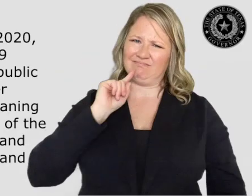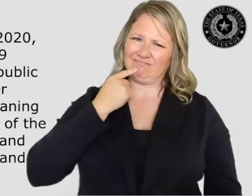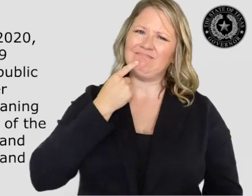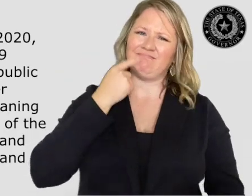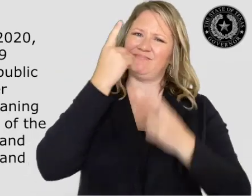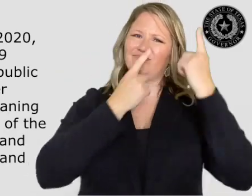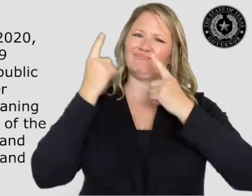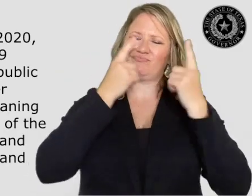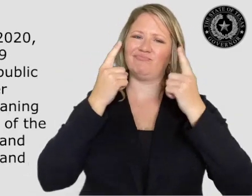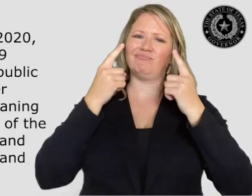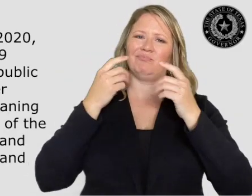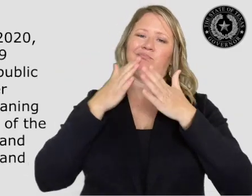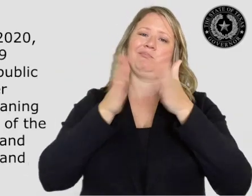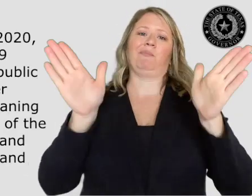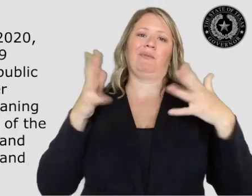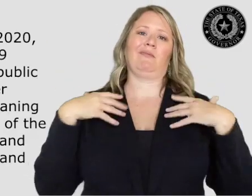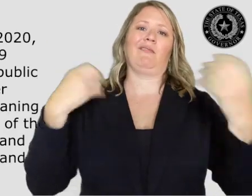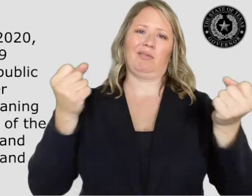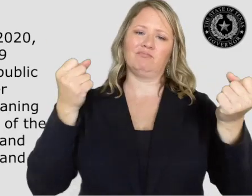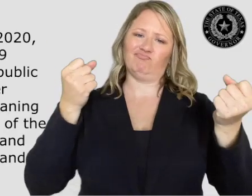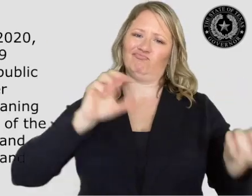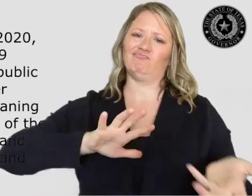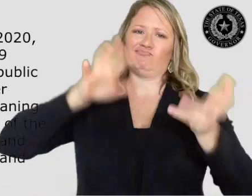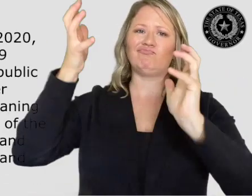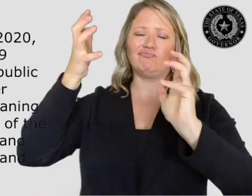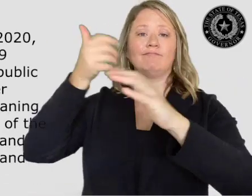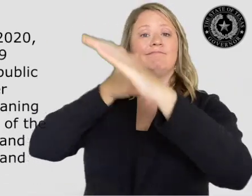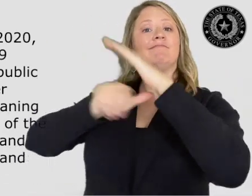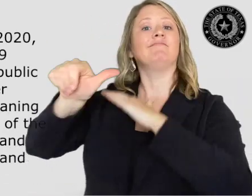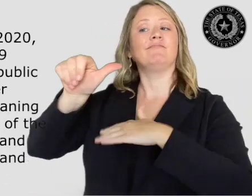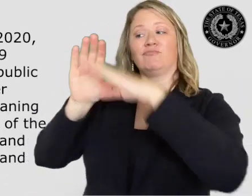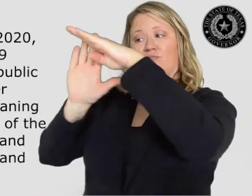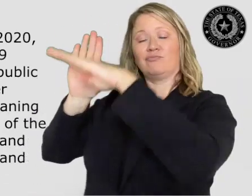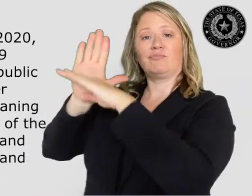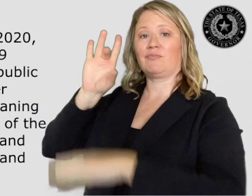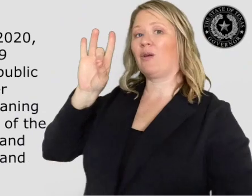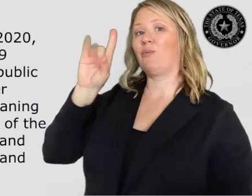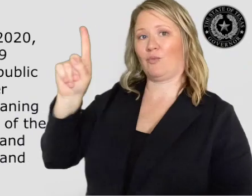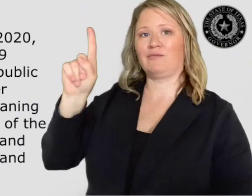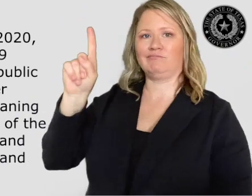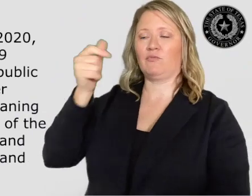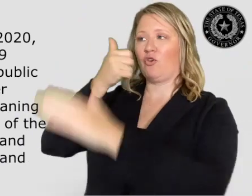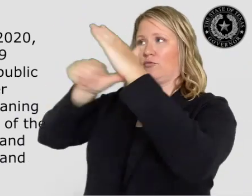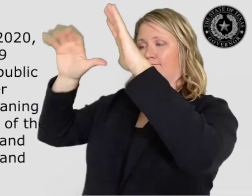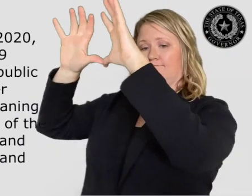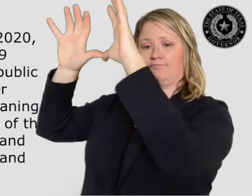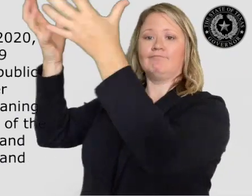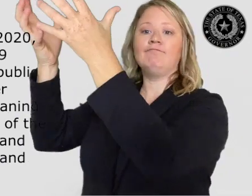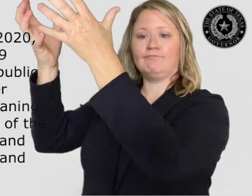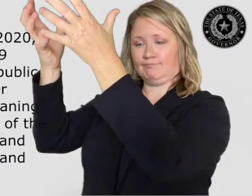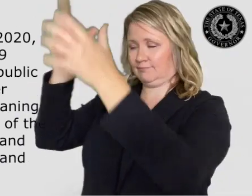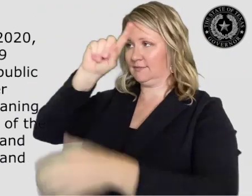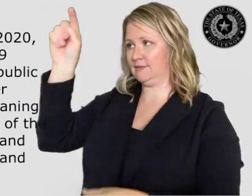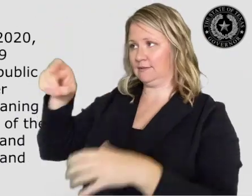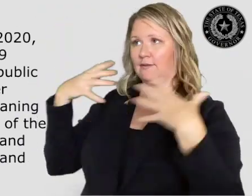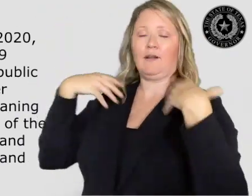disaster within the meaning of Chapter 81 of the Texas Health and Safety Code, and